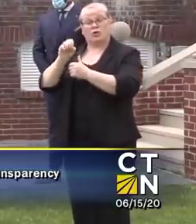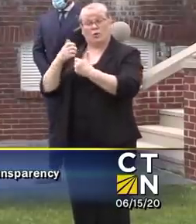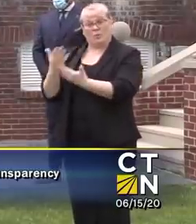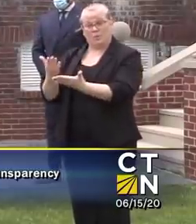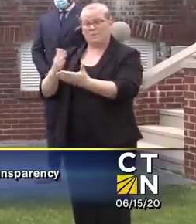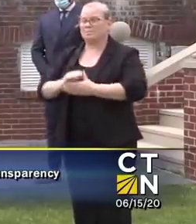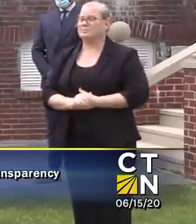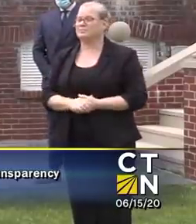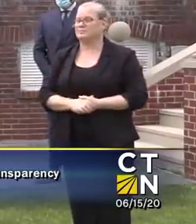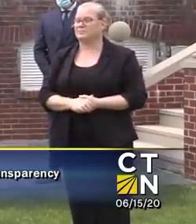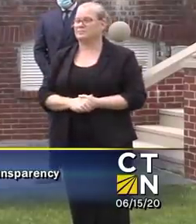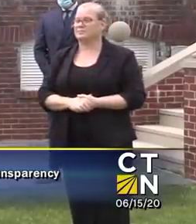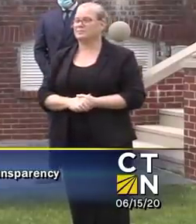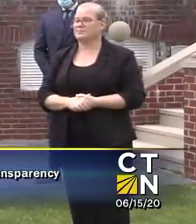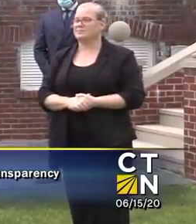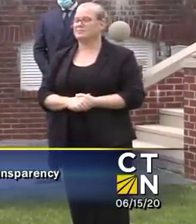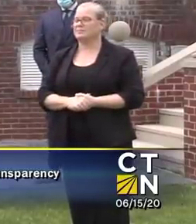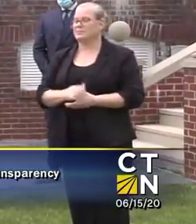Thank you.